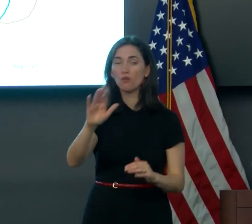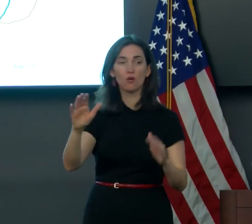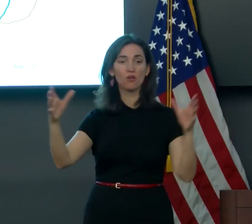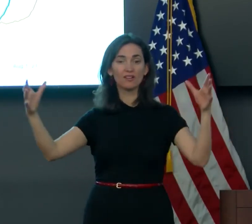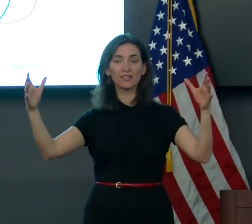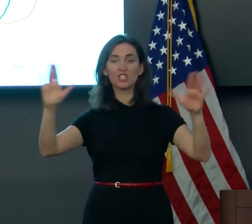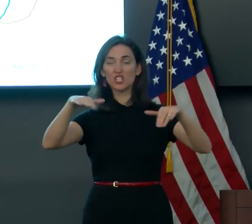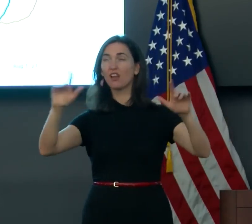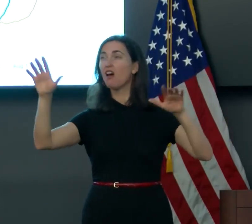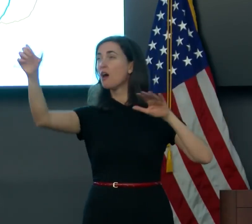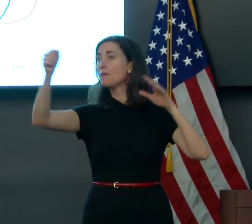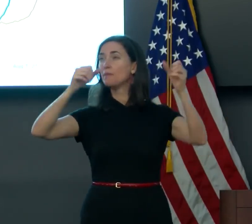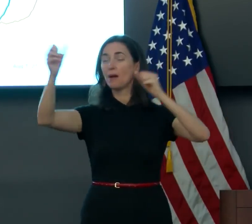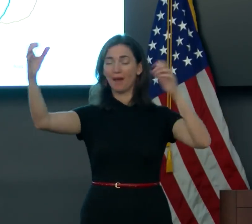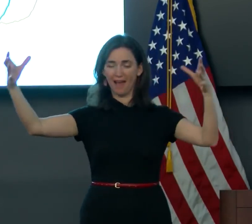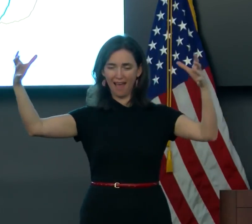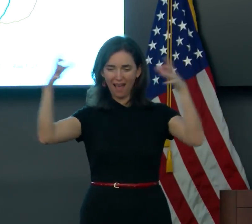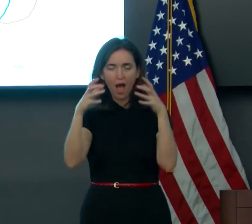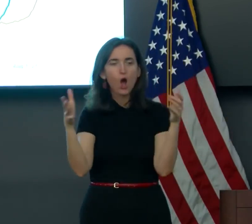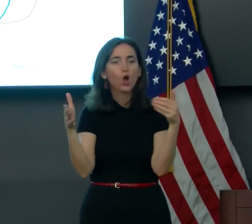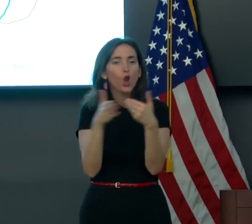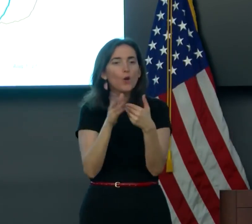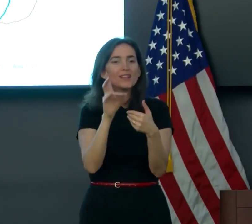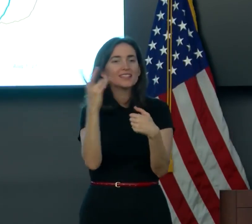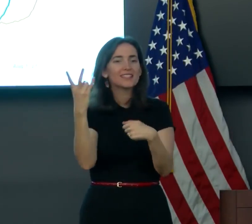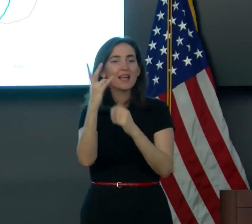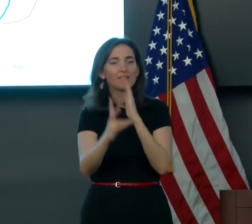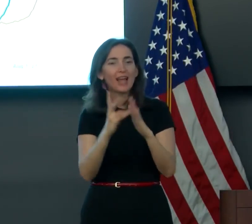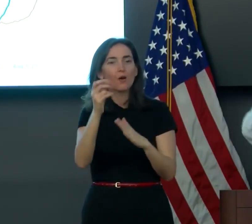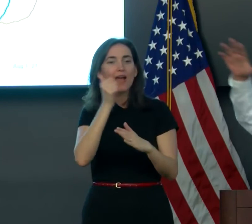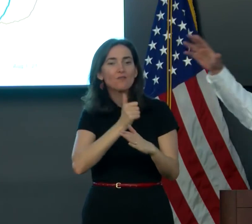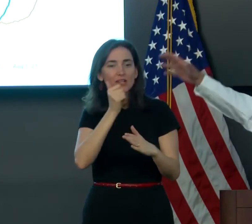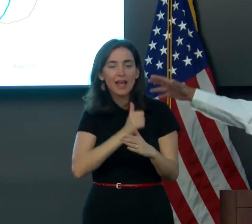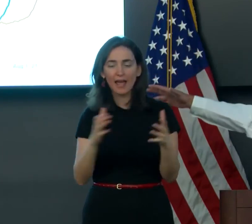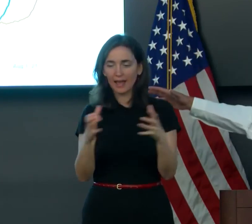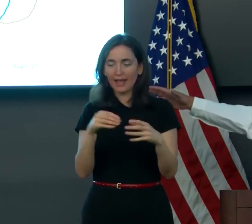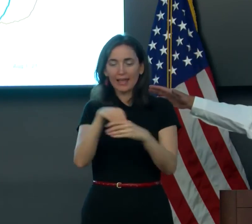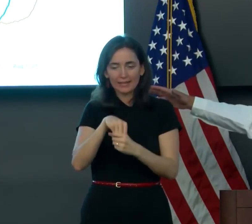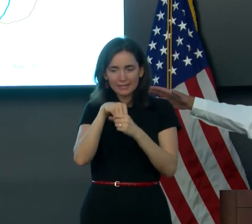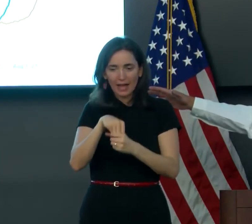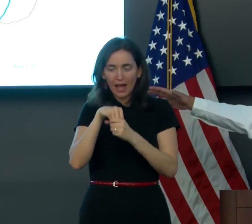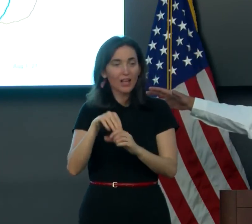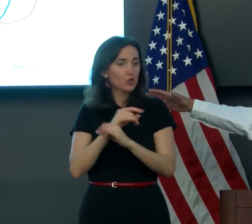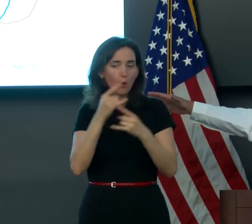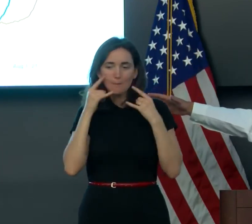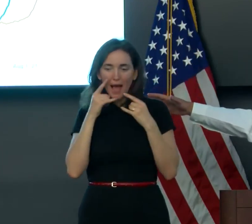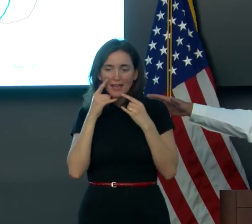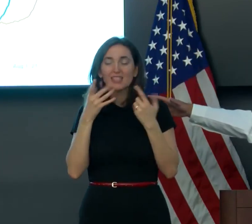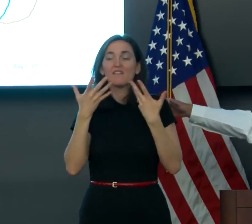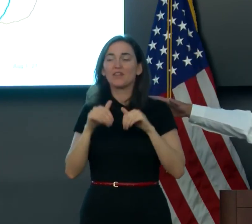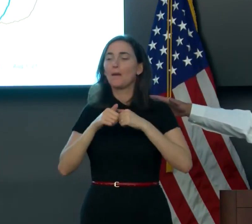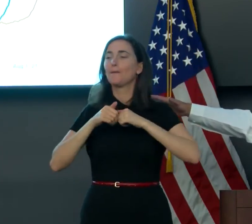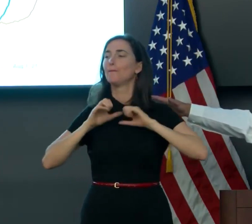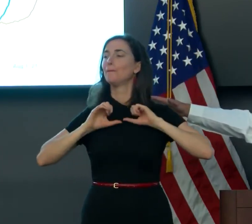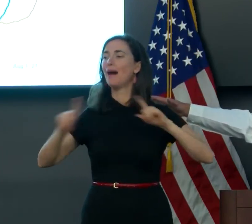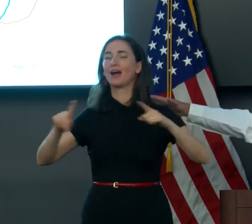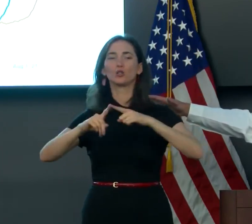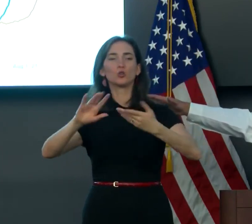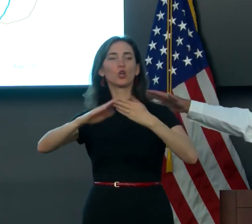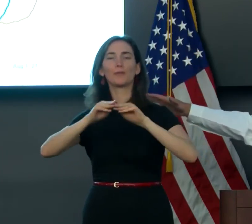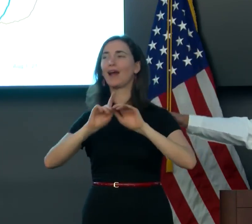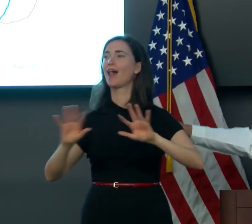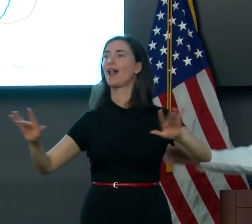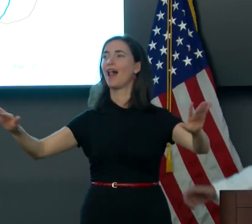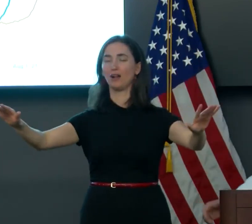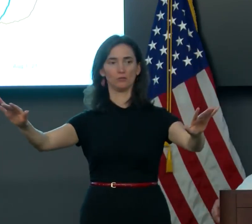7 hours a day, in close proximity to one another, indoors, unmasked, and then send them back in the community at the end of the day.